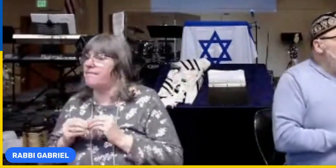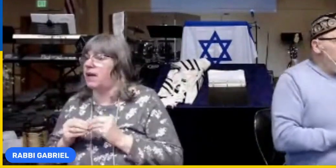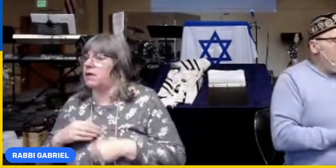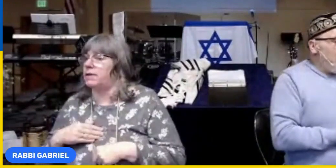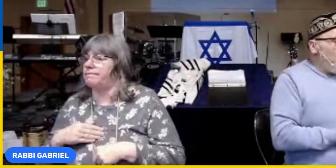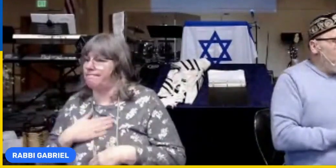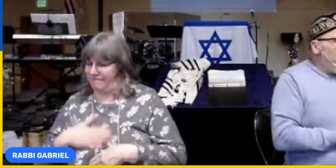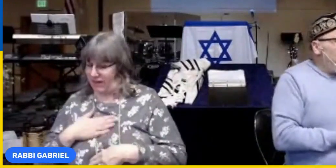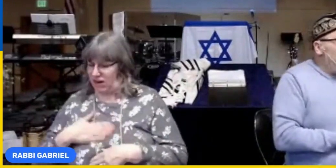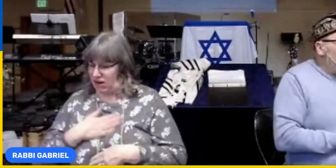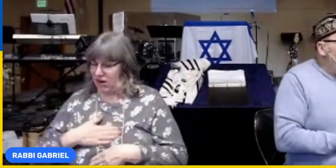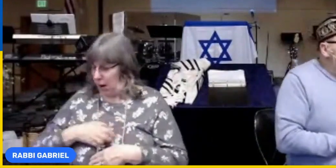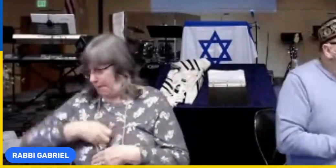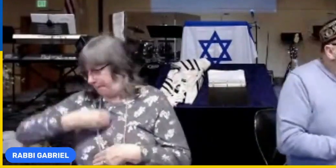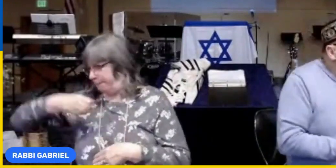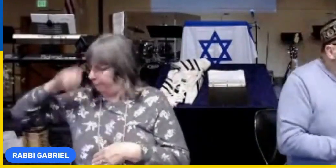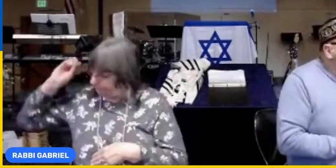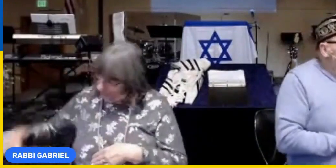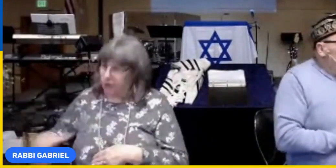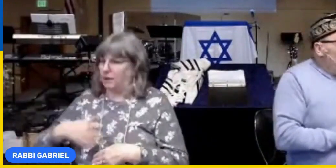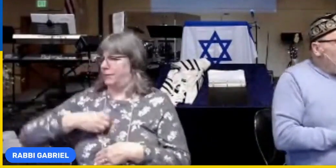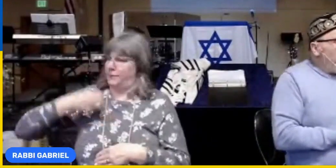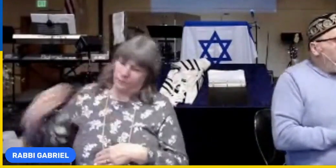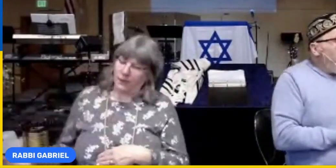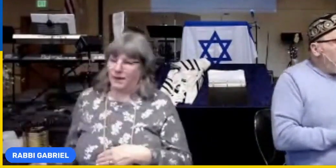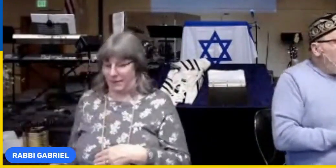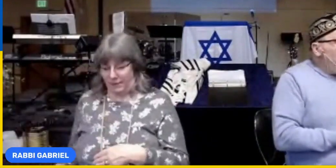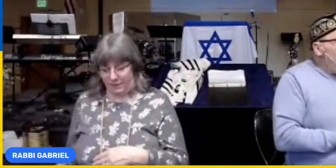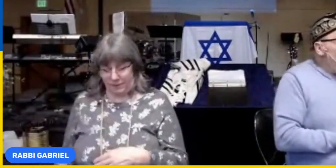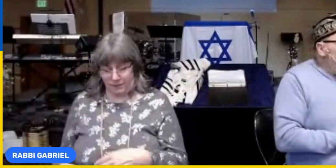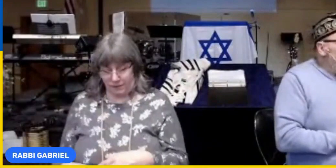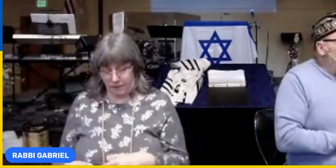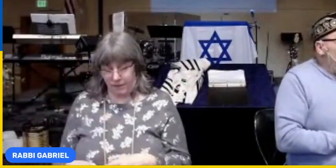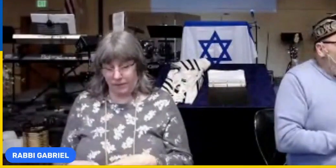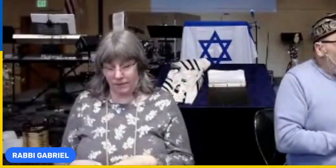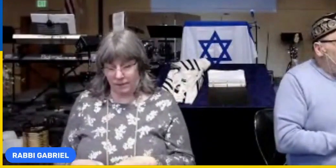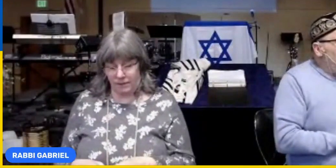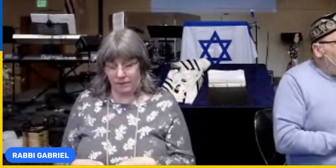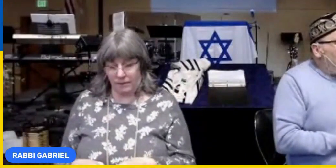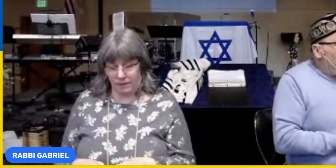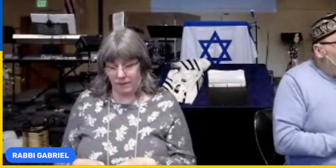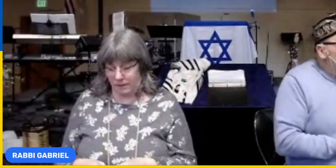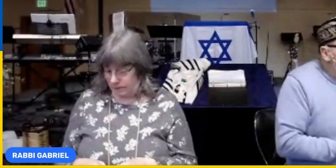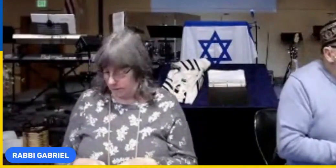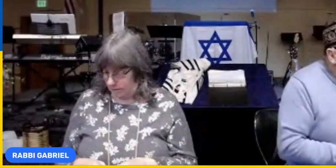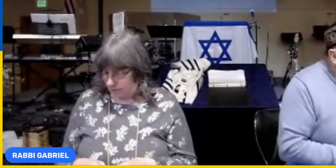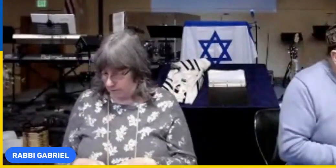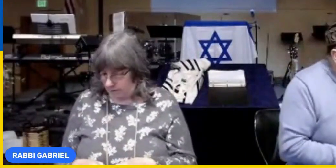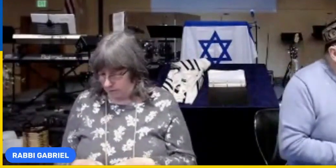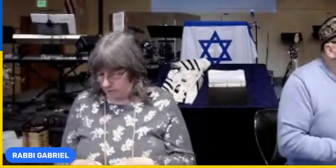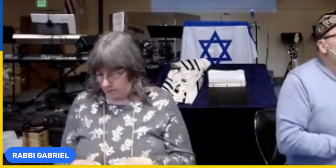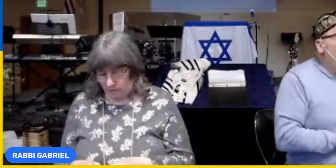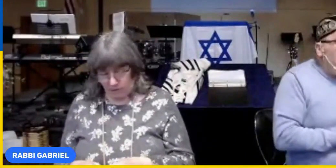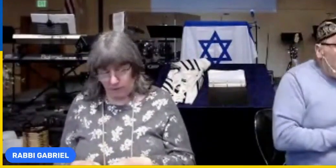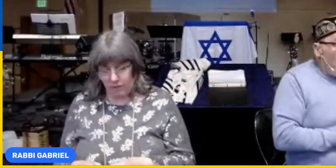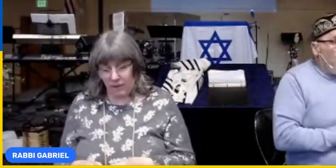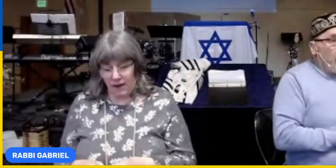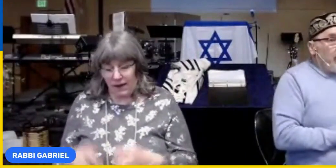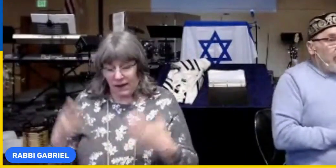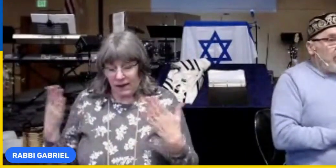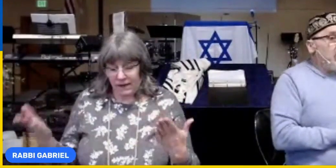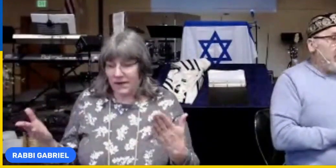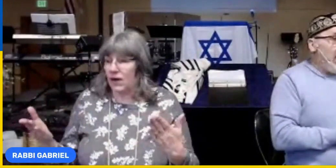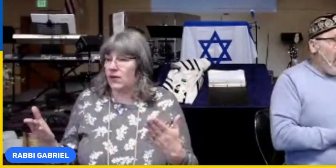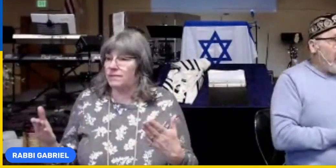Torah exposes the old nature, the carnal man, the Pharaoh that makes us act the way he wants instead of the way we